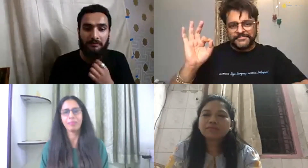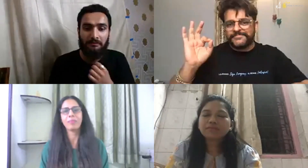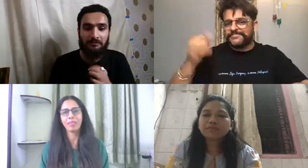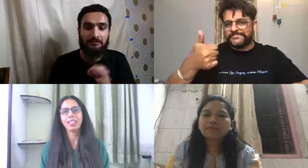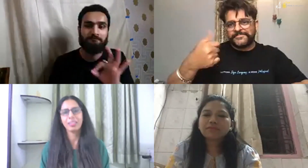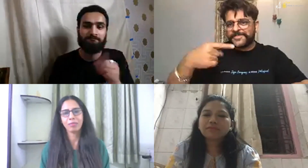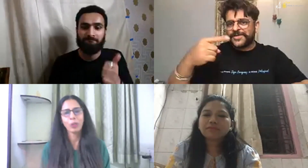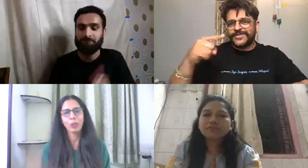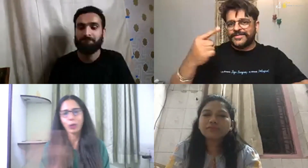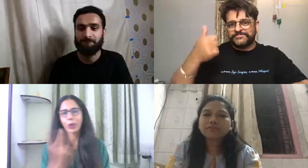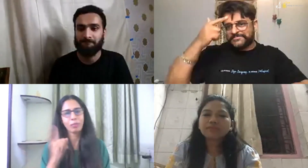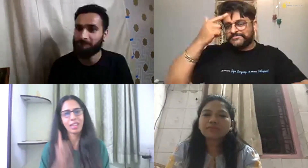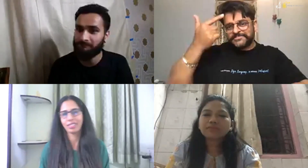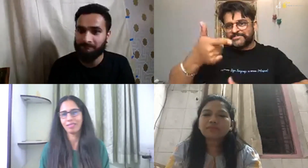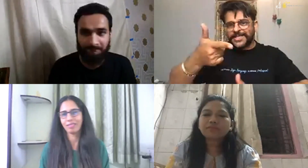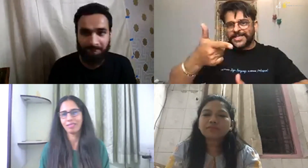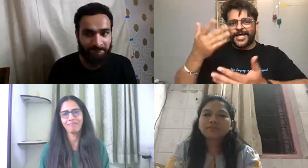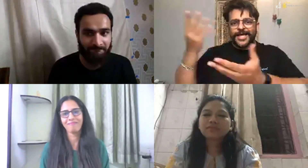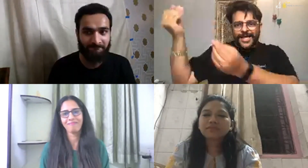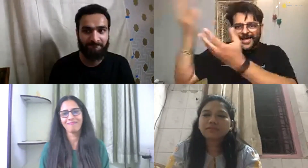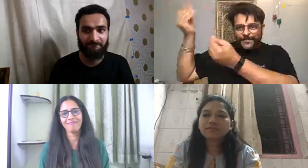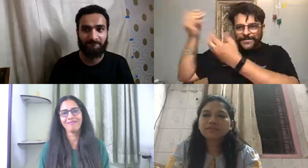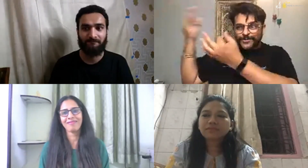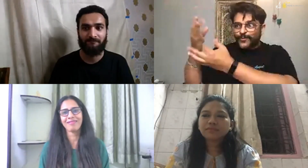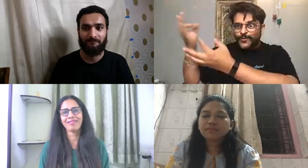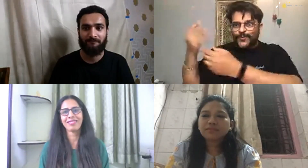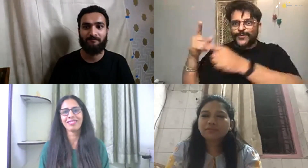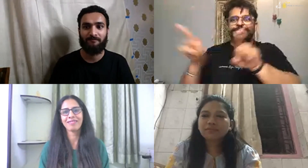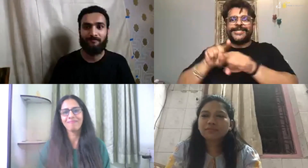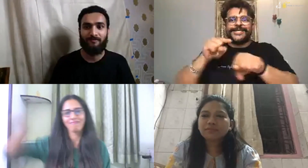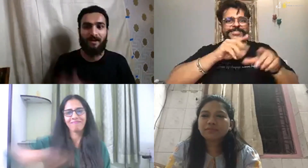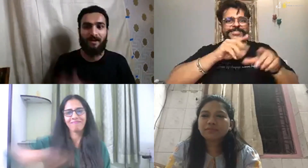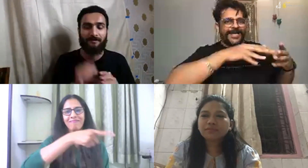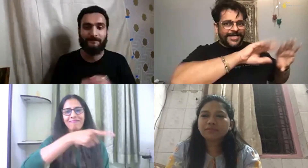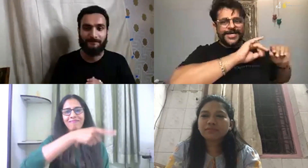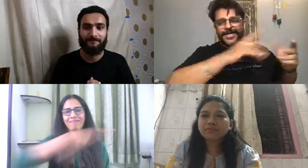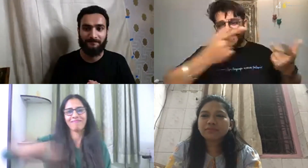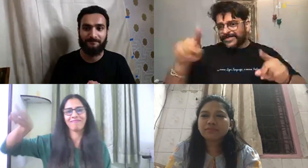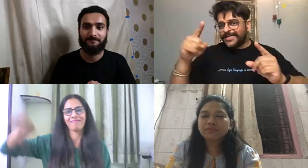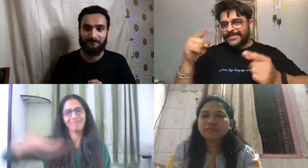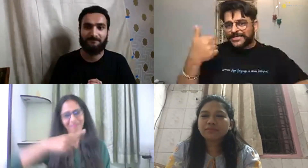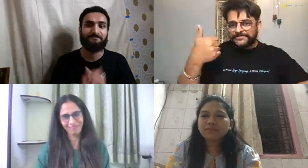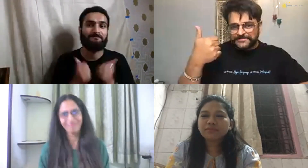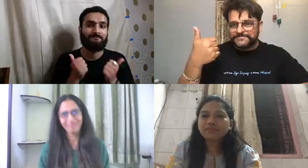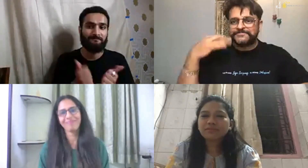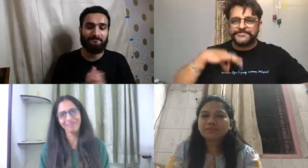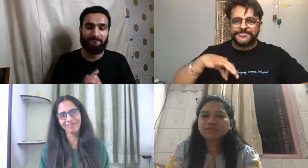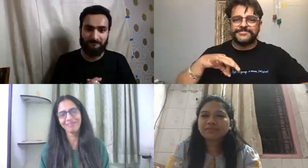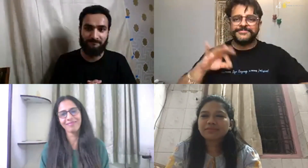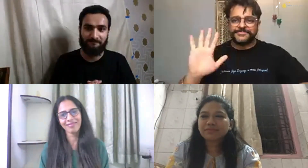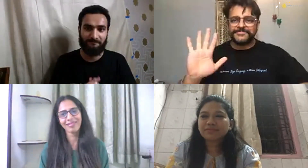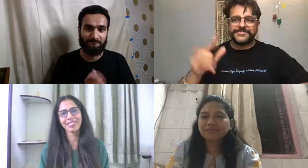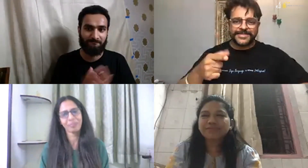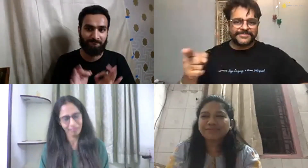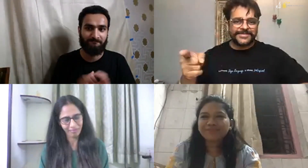things. That's the easy thing for me. Yeah, And my own business. new information you want, and at the same time you want to